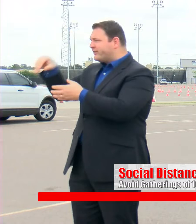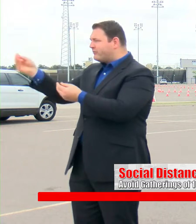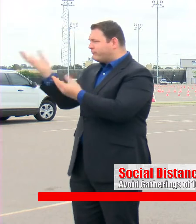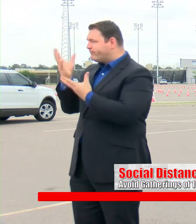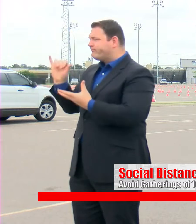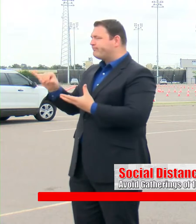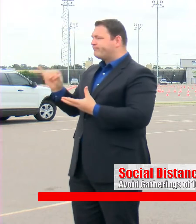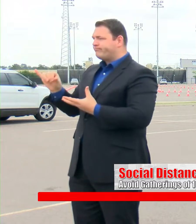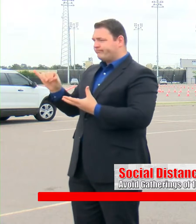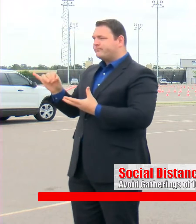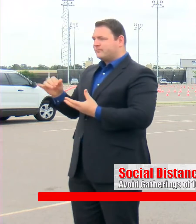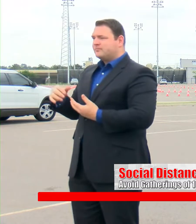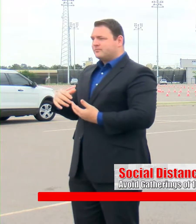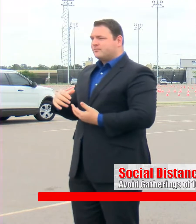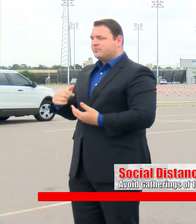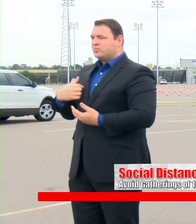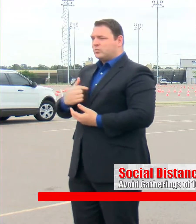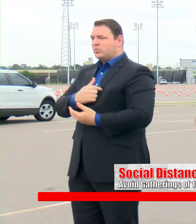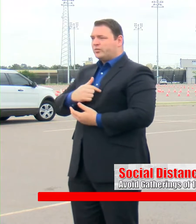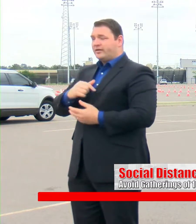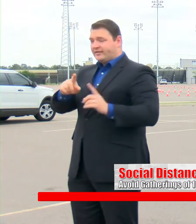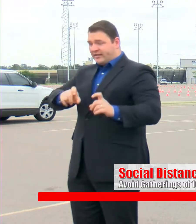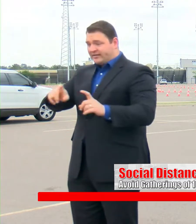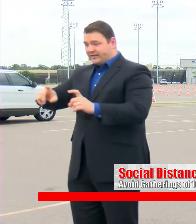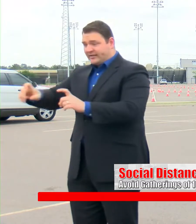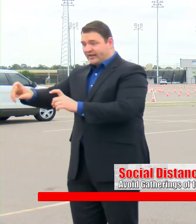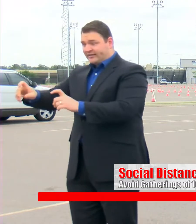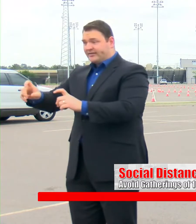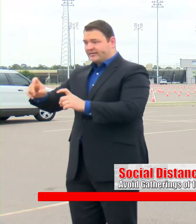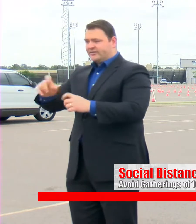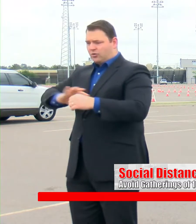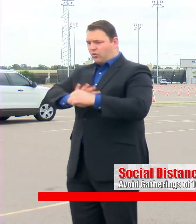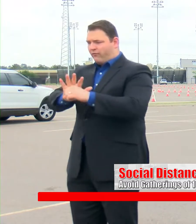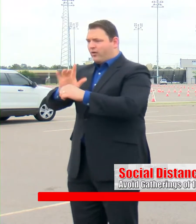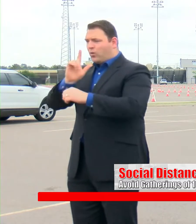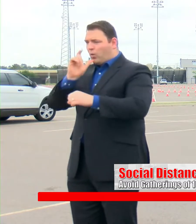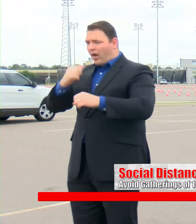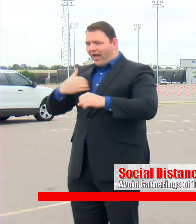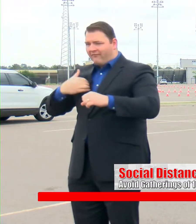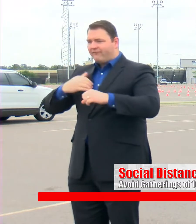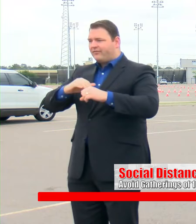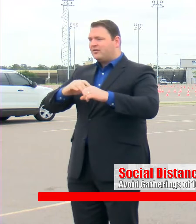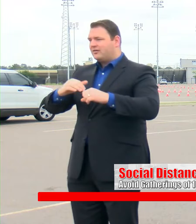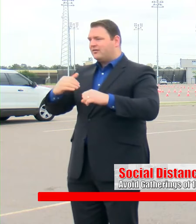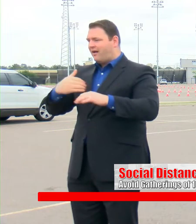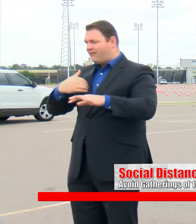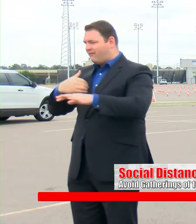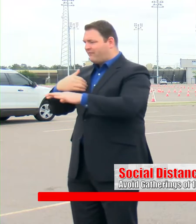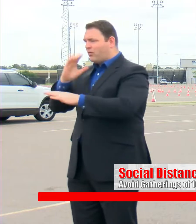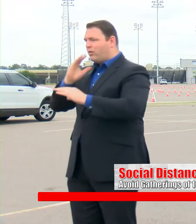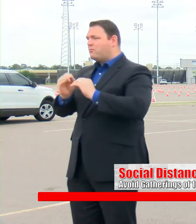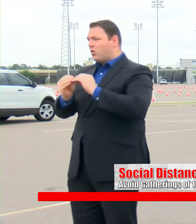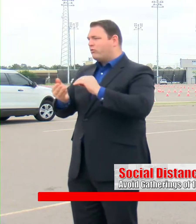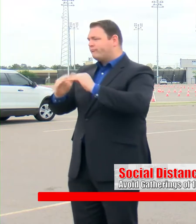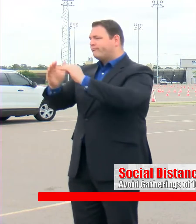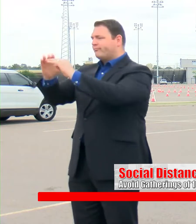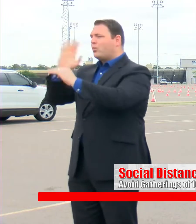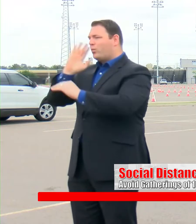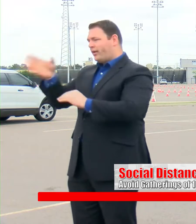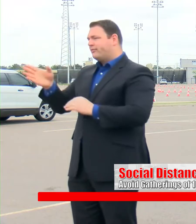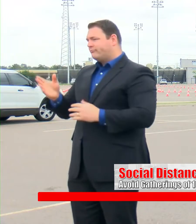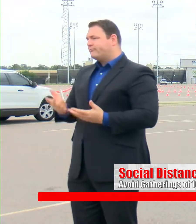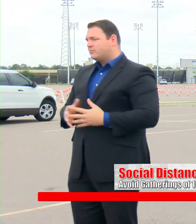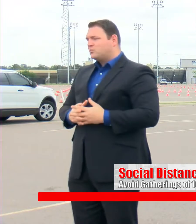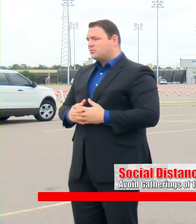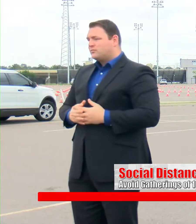to rise each and every day as we do more testing. So I'm not so much caught up on the numbers. What is important is that we do everything we